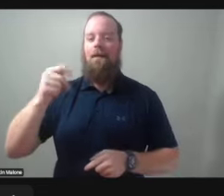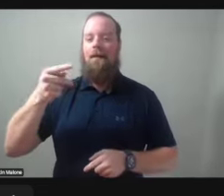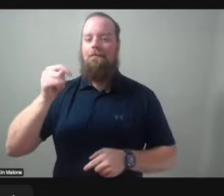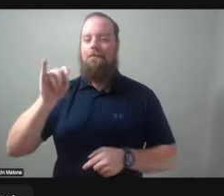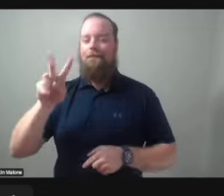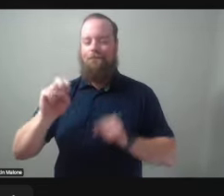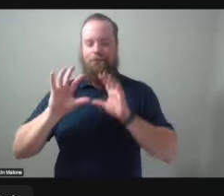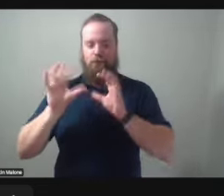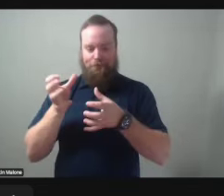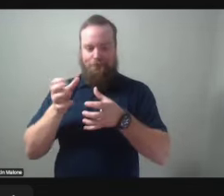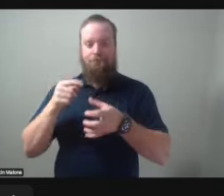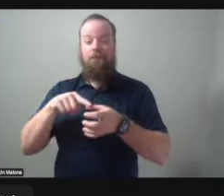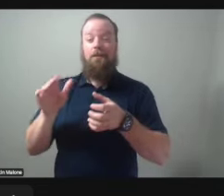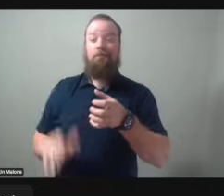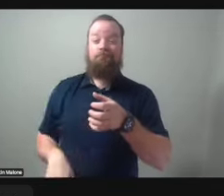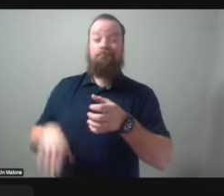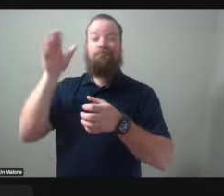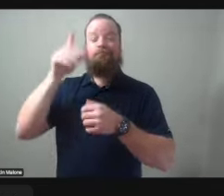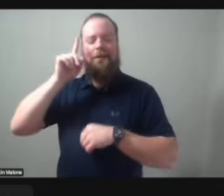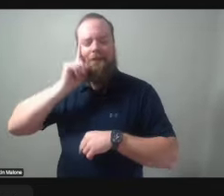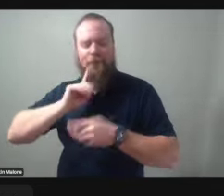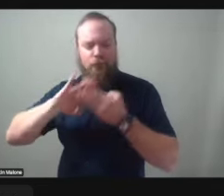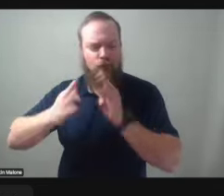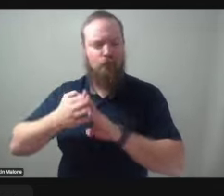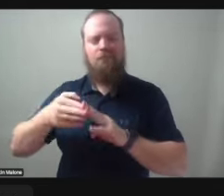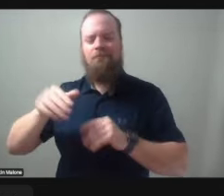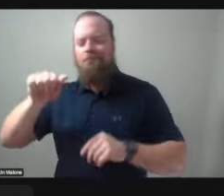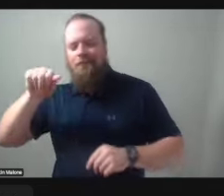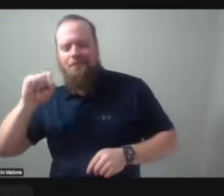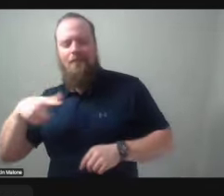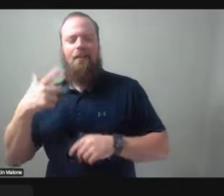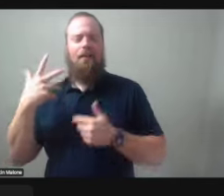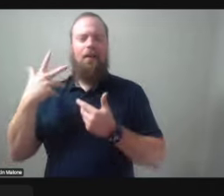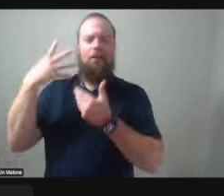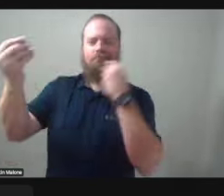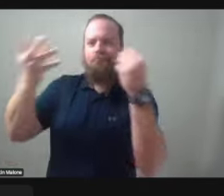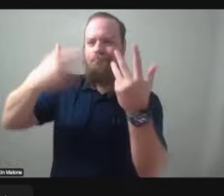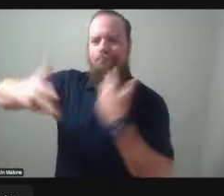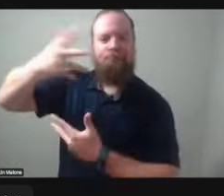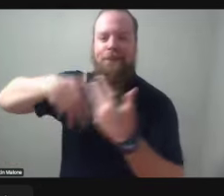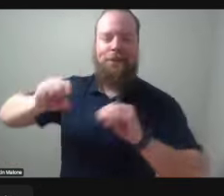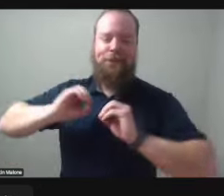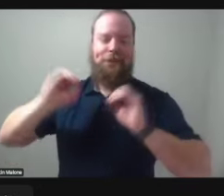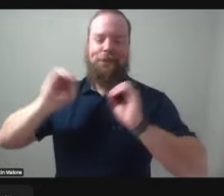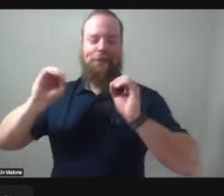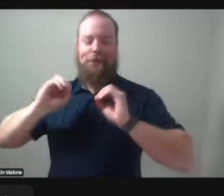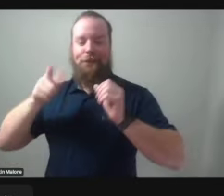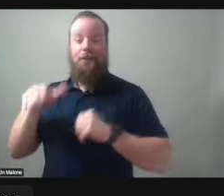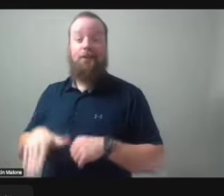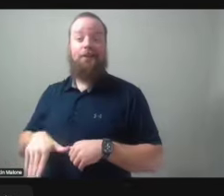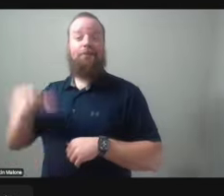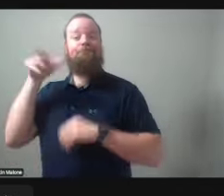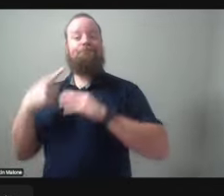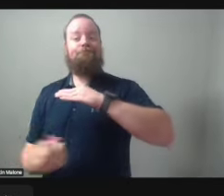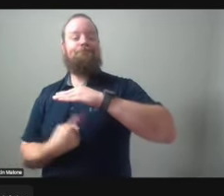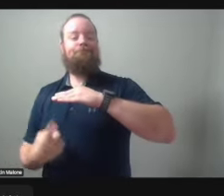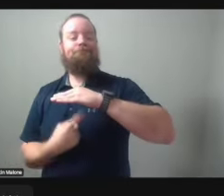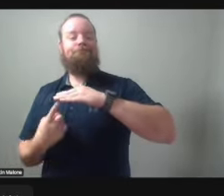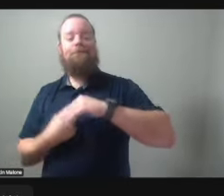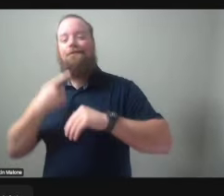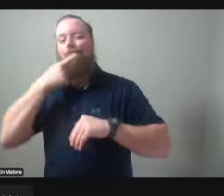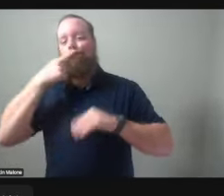categories within my family. But finally, we have culturally captive, and that's those who grew up without any knowledge whatsoever of